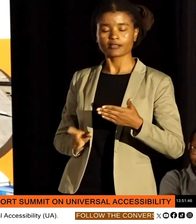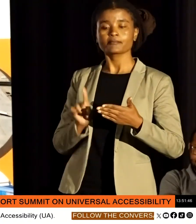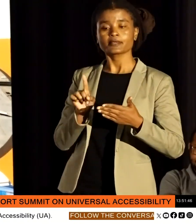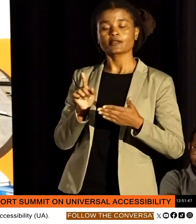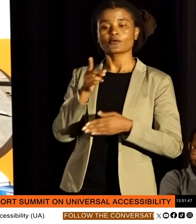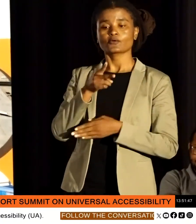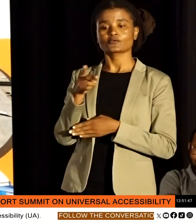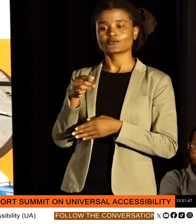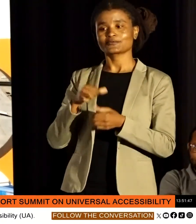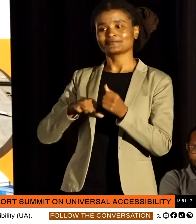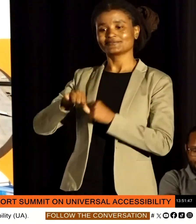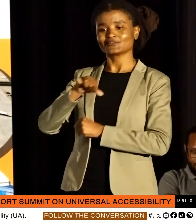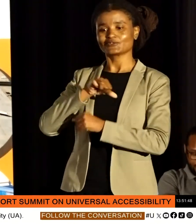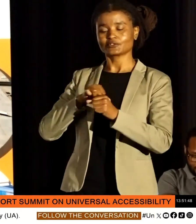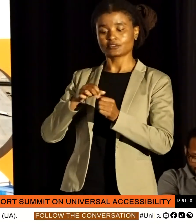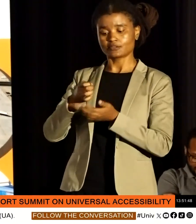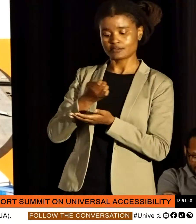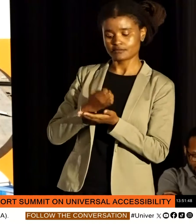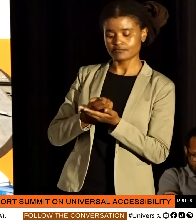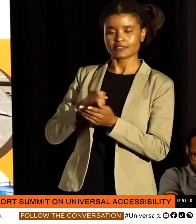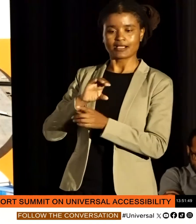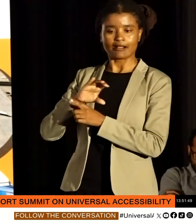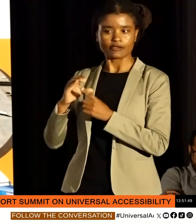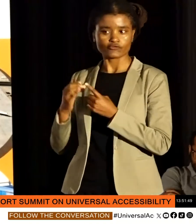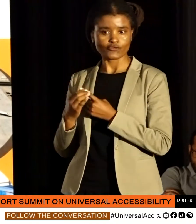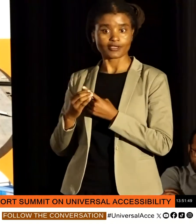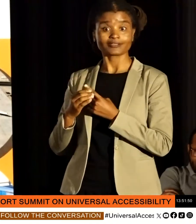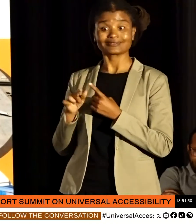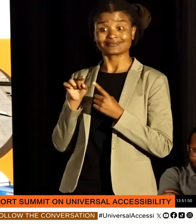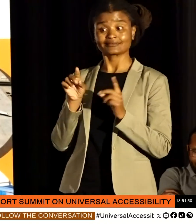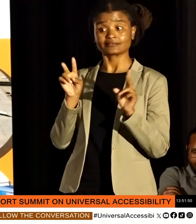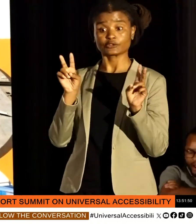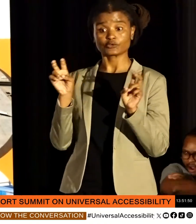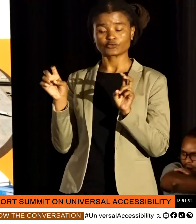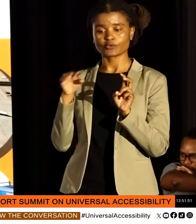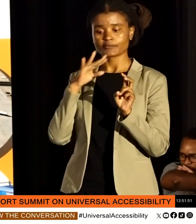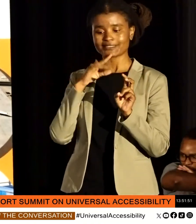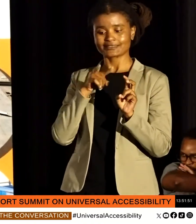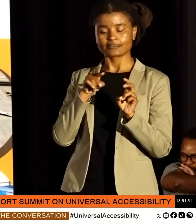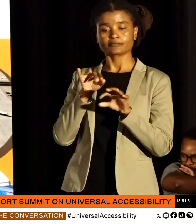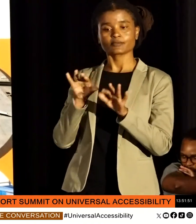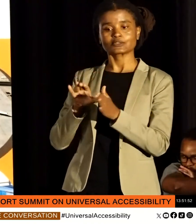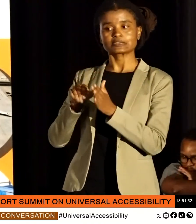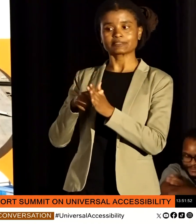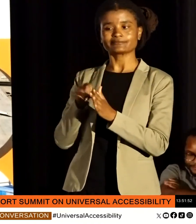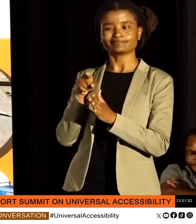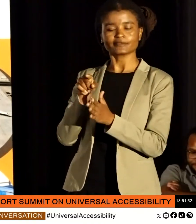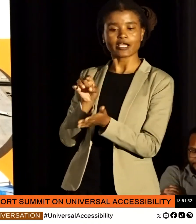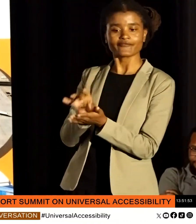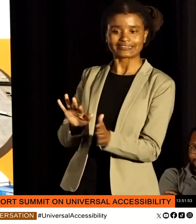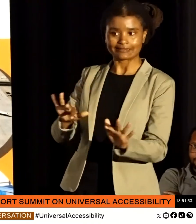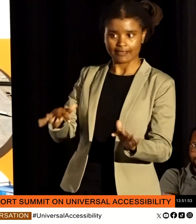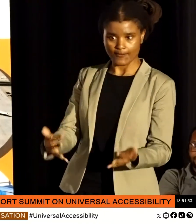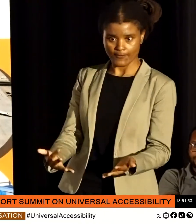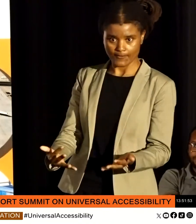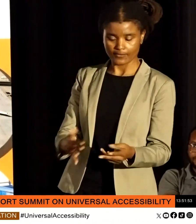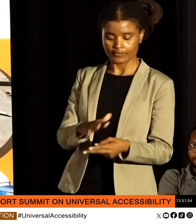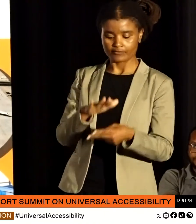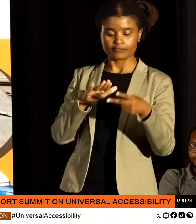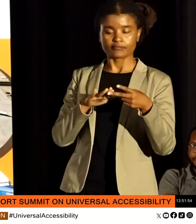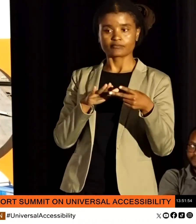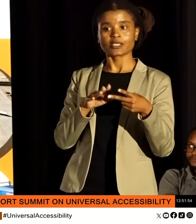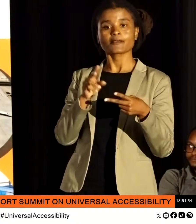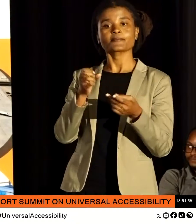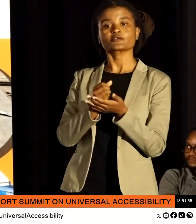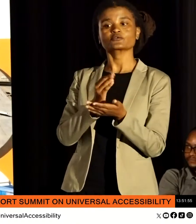socio-economic, cultural, institutional factors that impact the lives of persons with disabilities. Let us ensure that our discussions